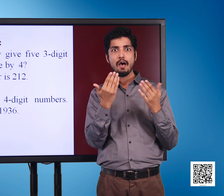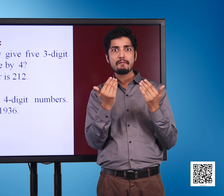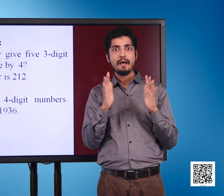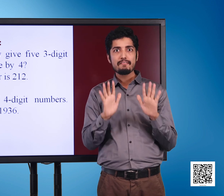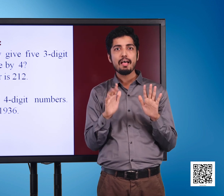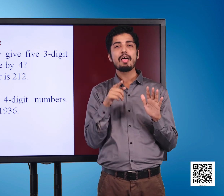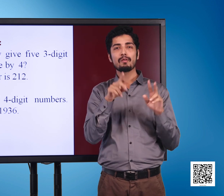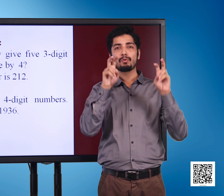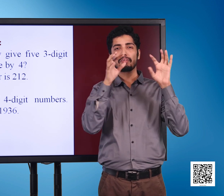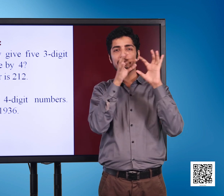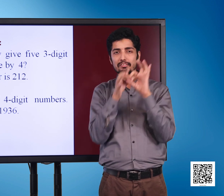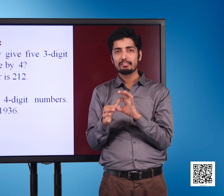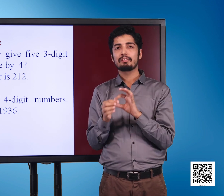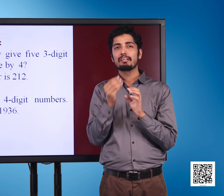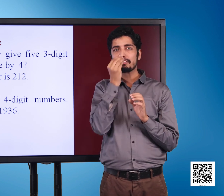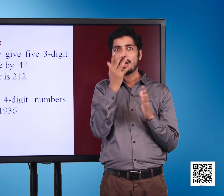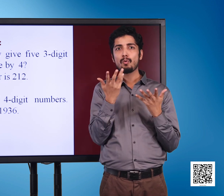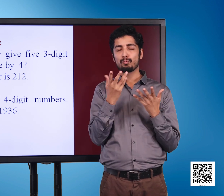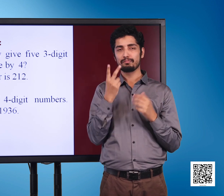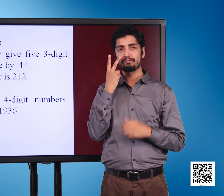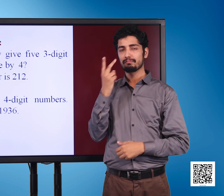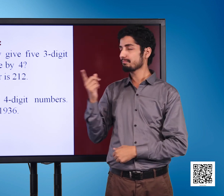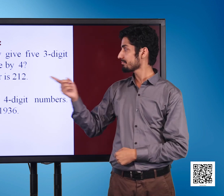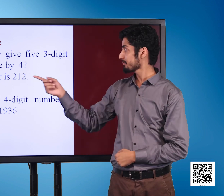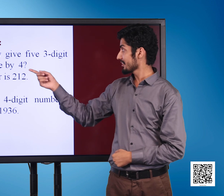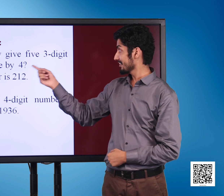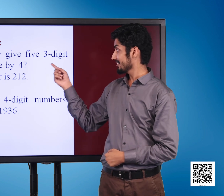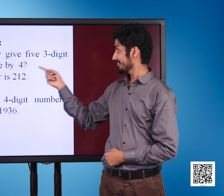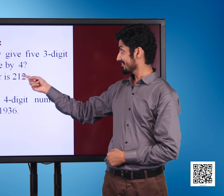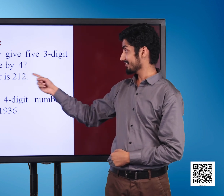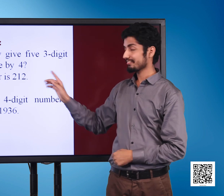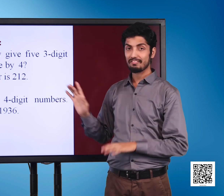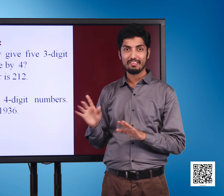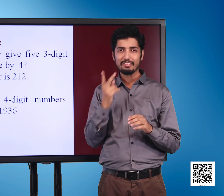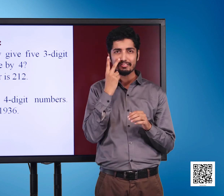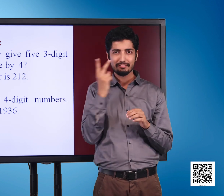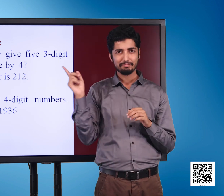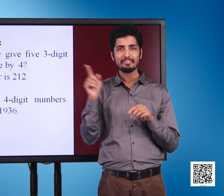Can you quickly give 5 three-digit numbers divisible by 4?